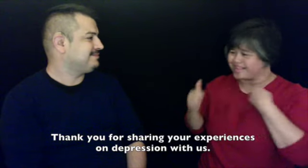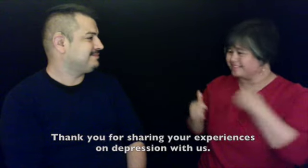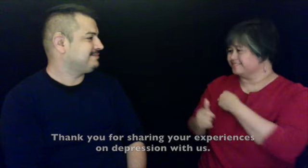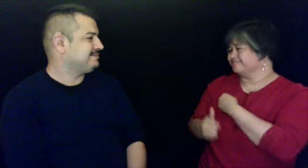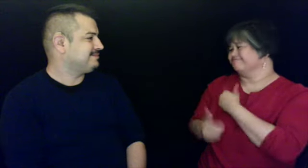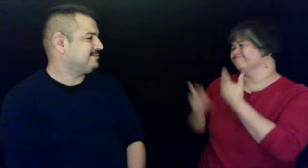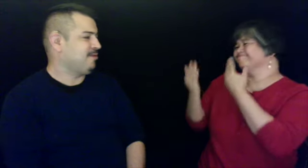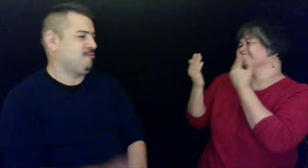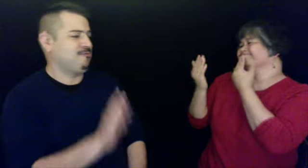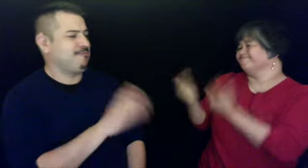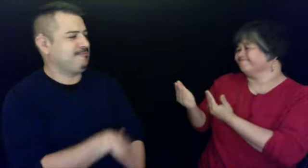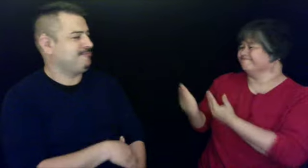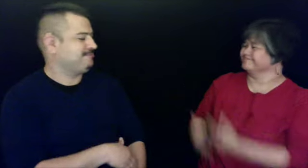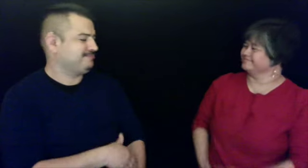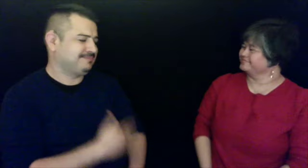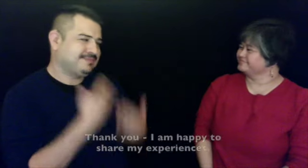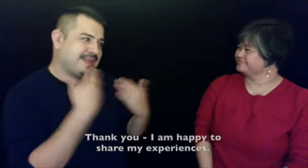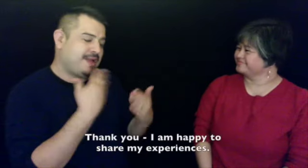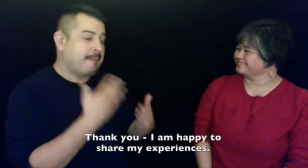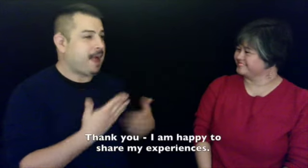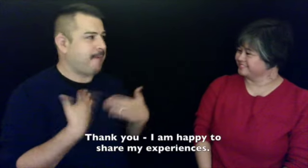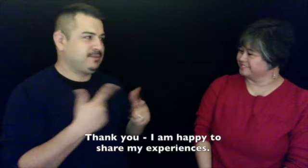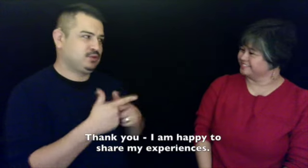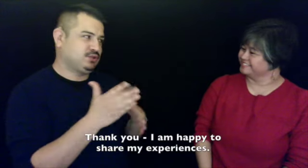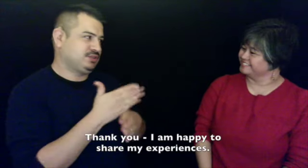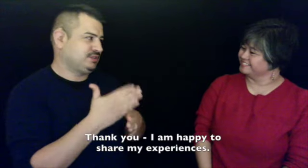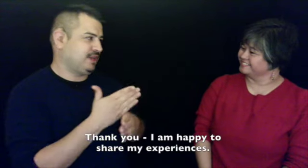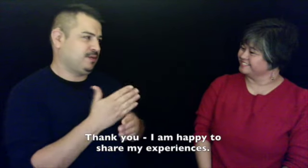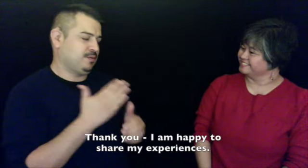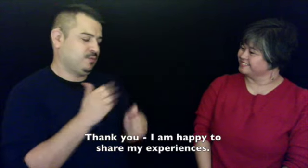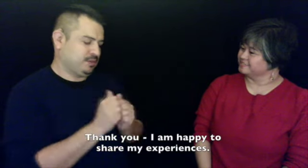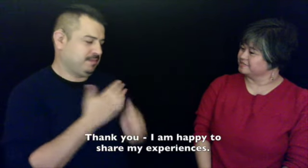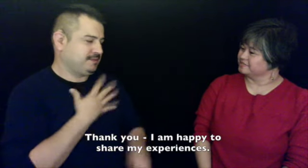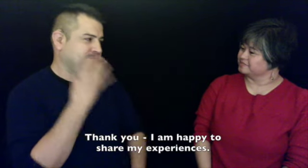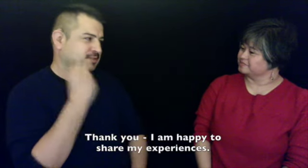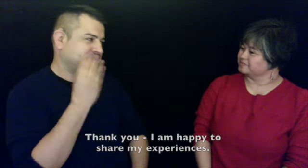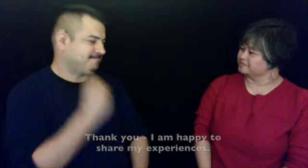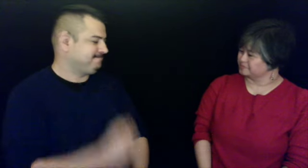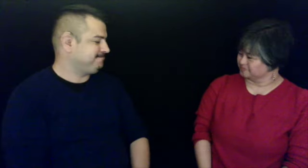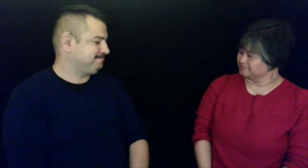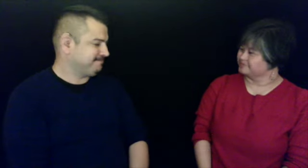Thank you. I'm happy to share my experiences.